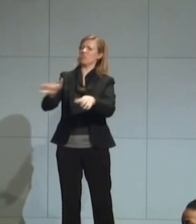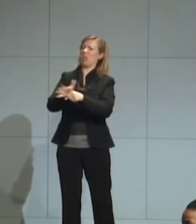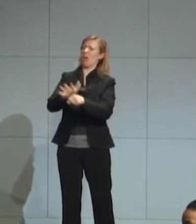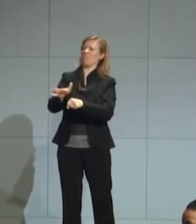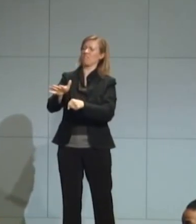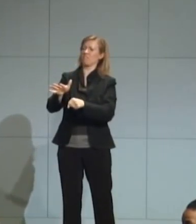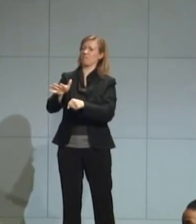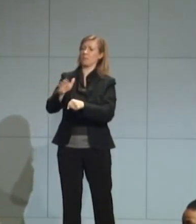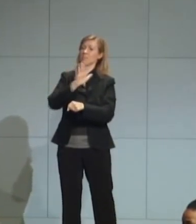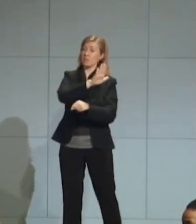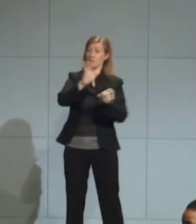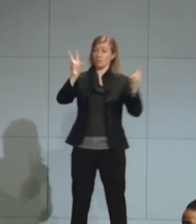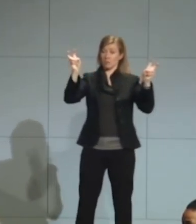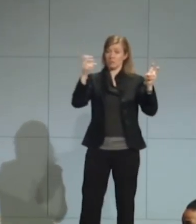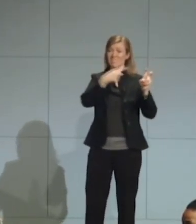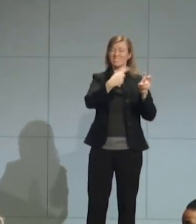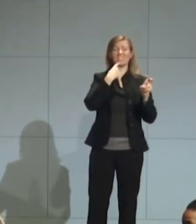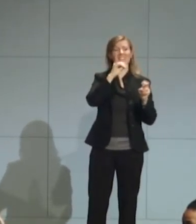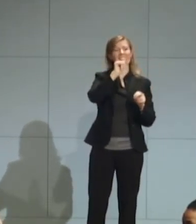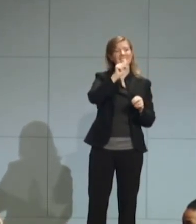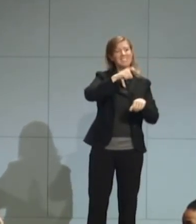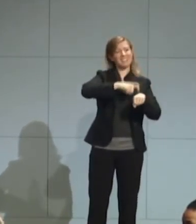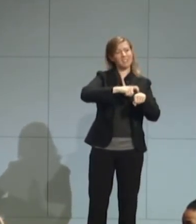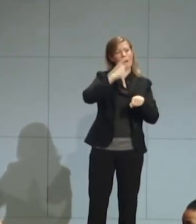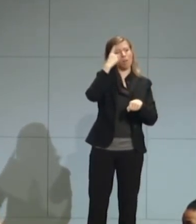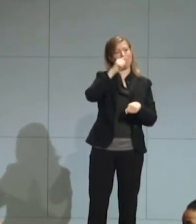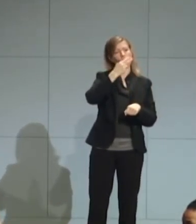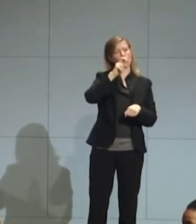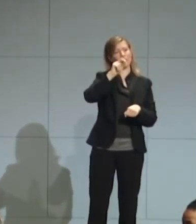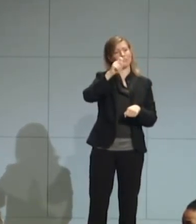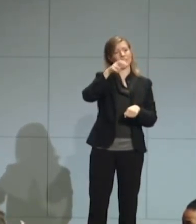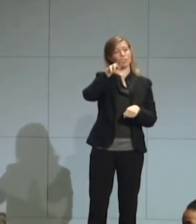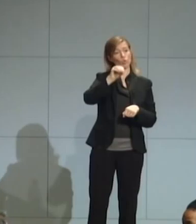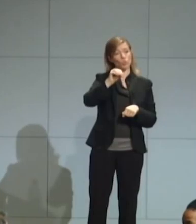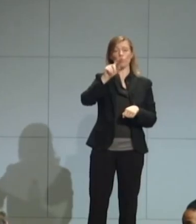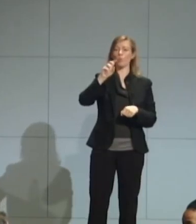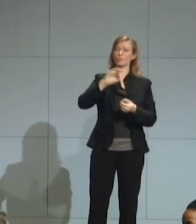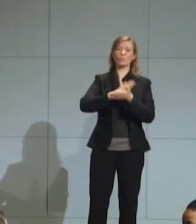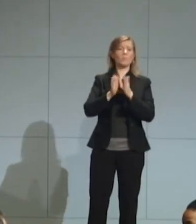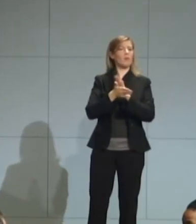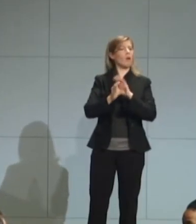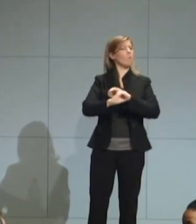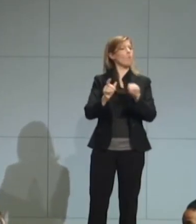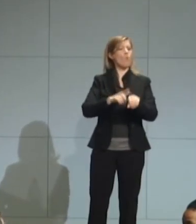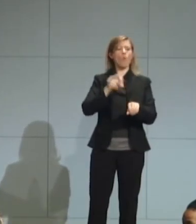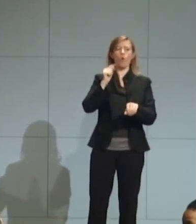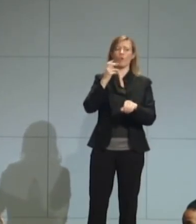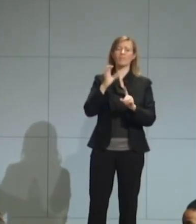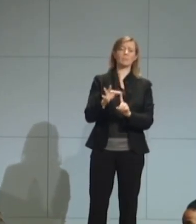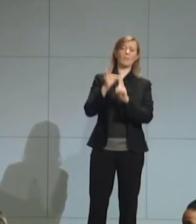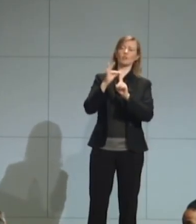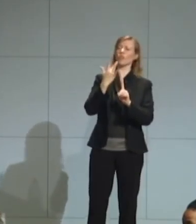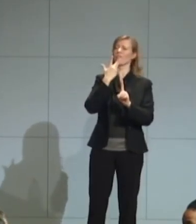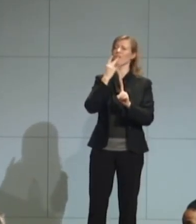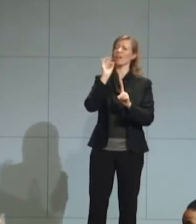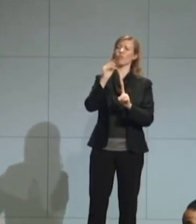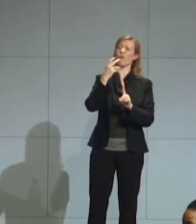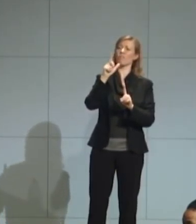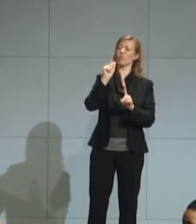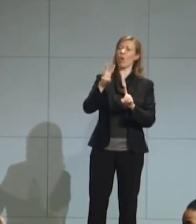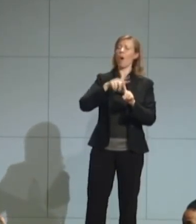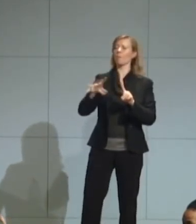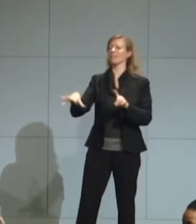racism, a differential standard for white folks who break the rules as opposed to people of color who break the rules,